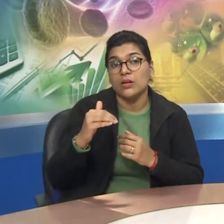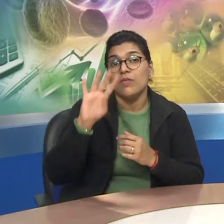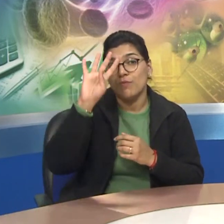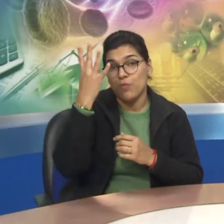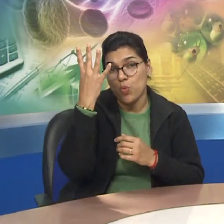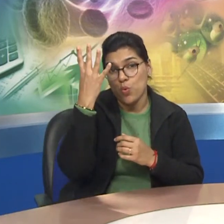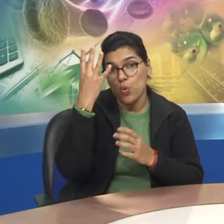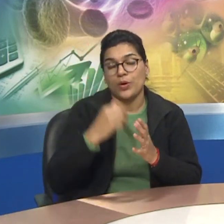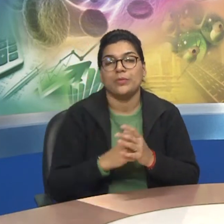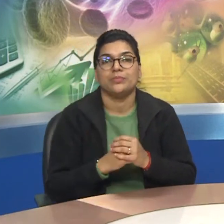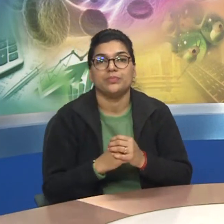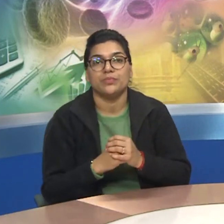Fourth word,